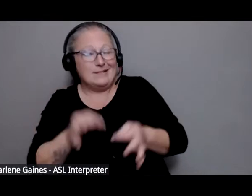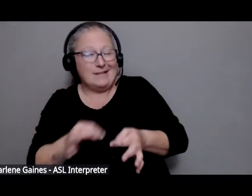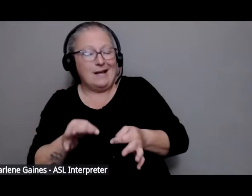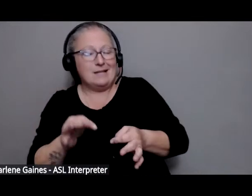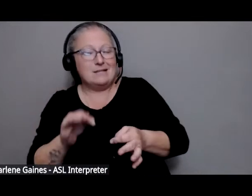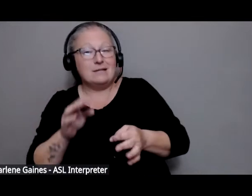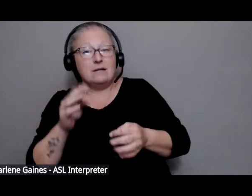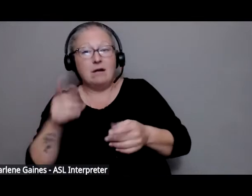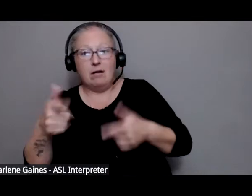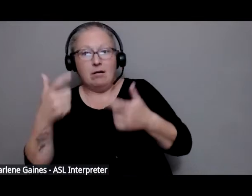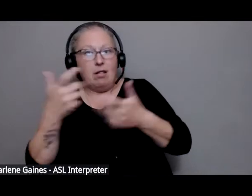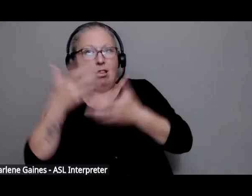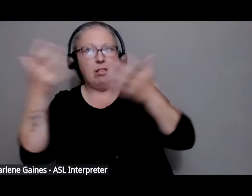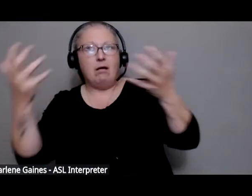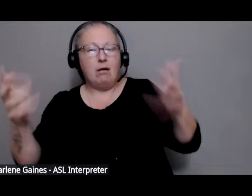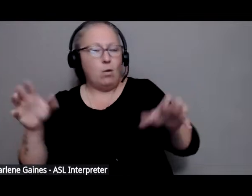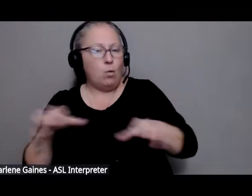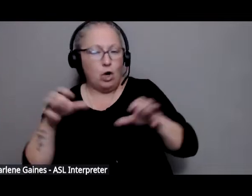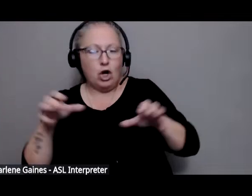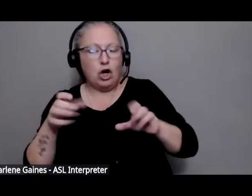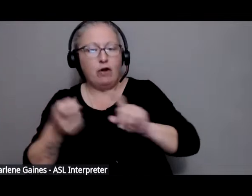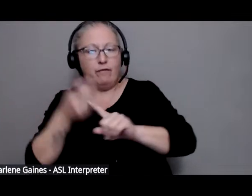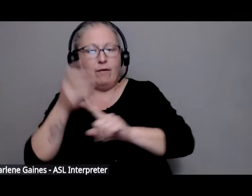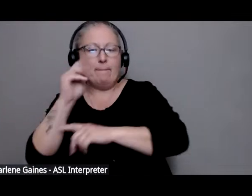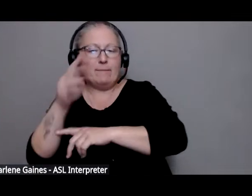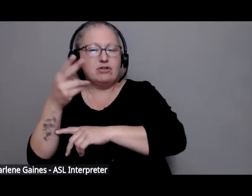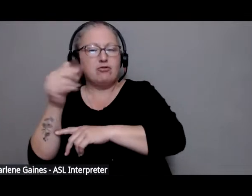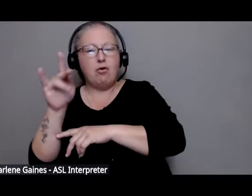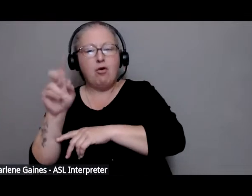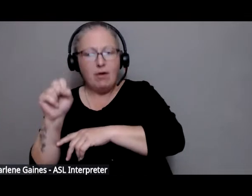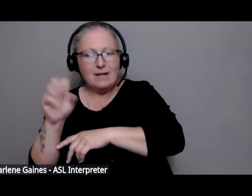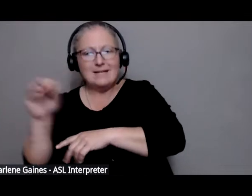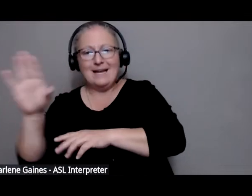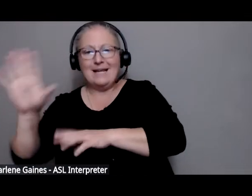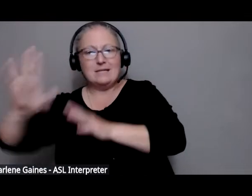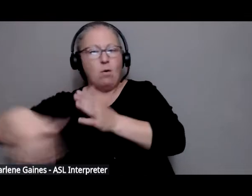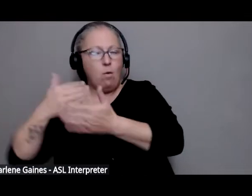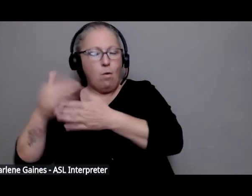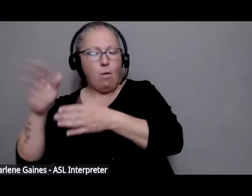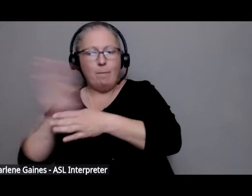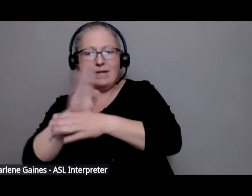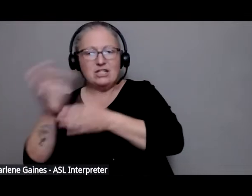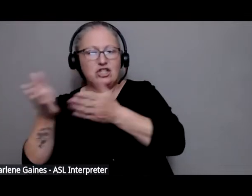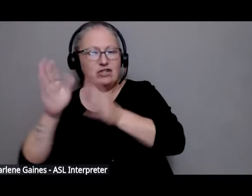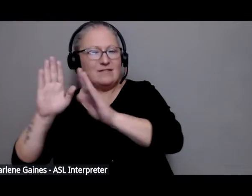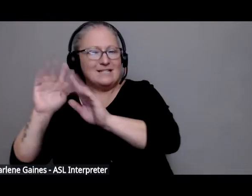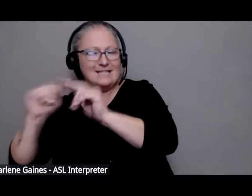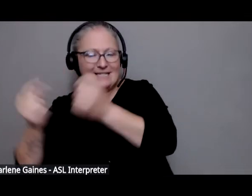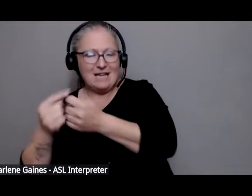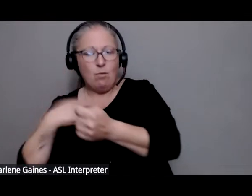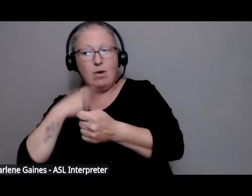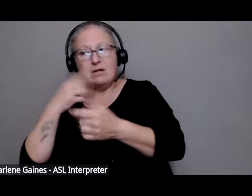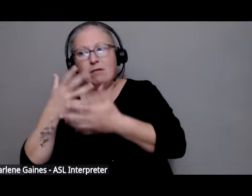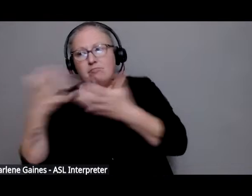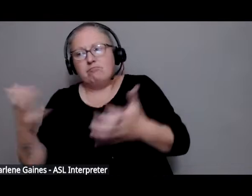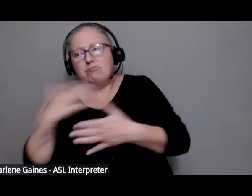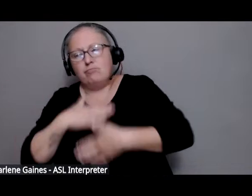it's a tremendous amount of work by Mr. Hawkins and his entire business services team. So I just want to say how much I appreciate